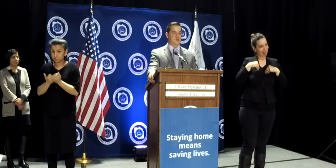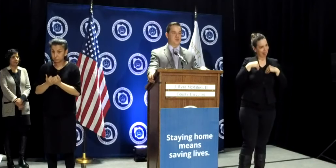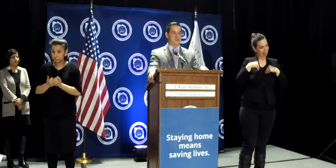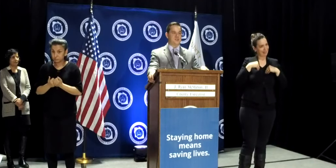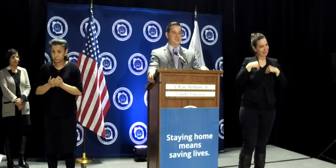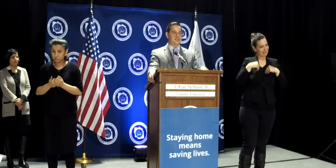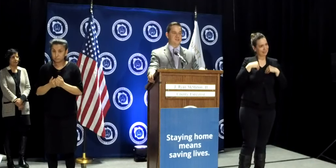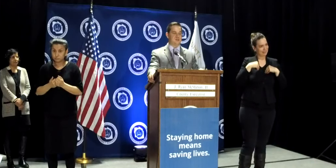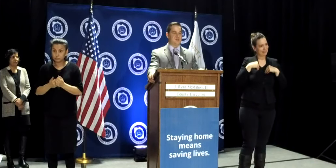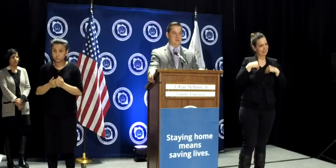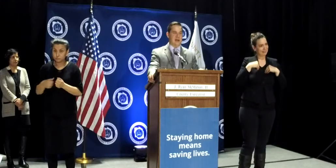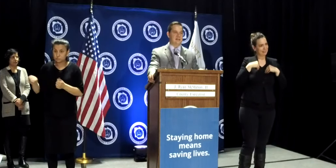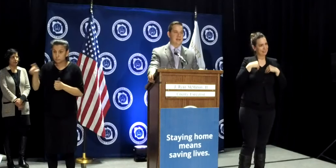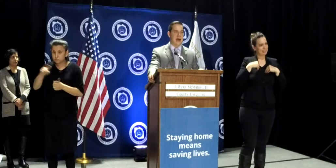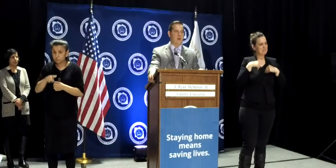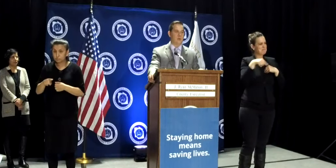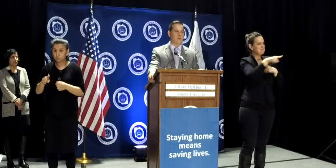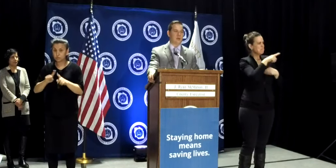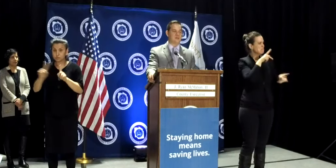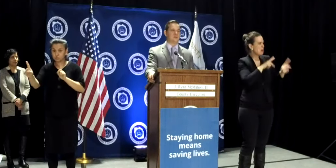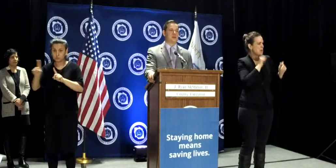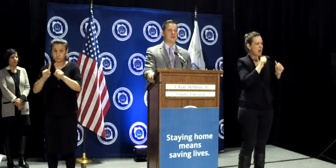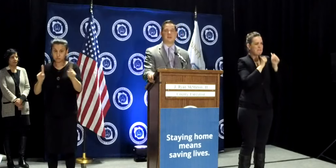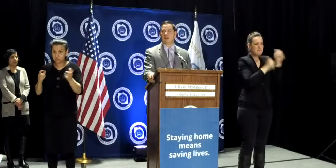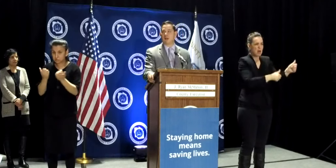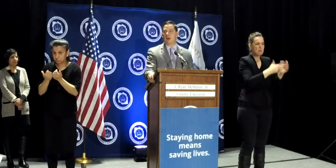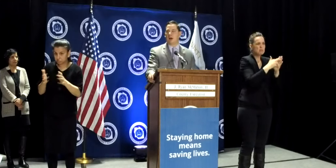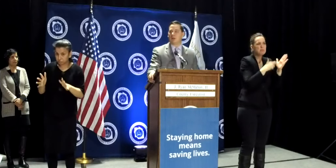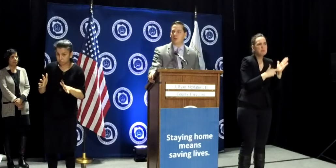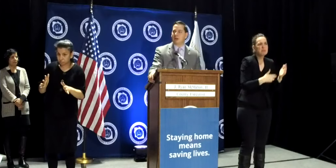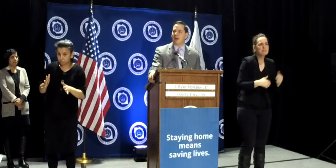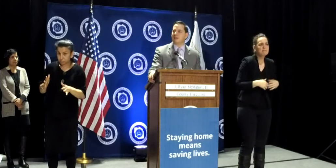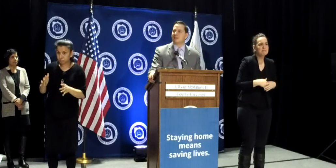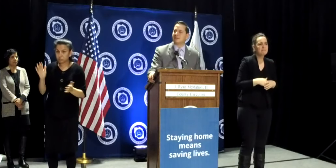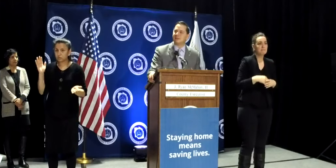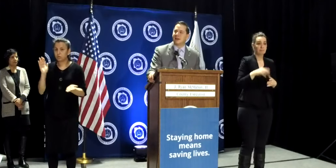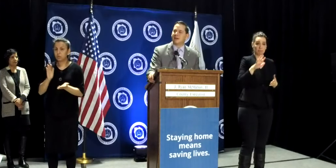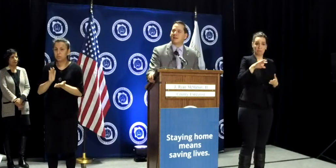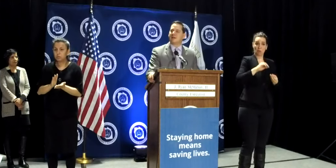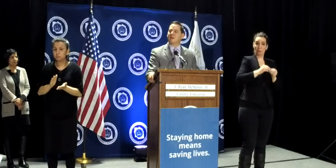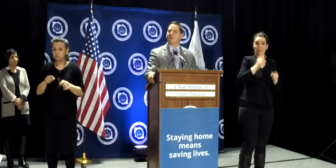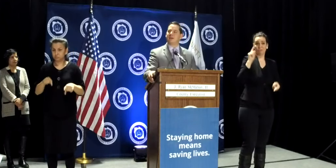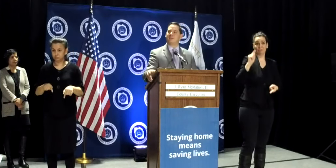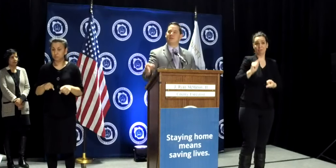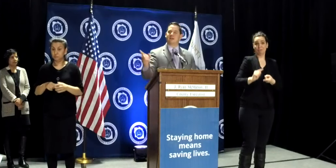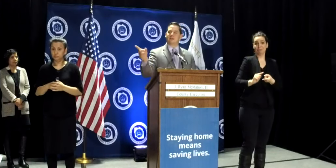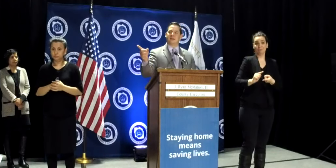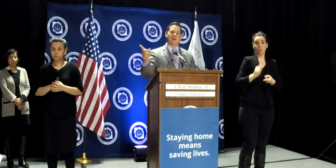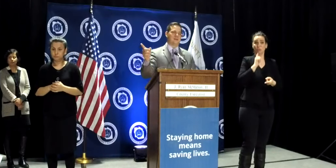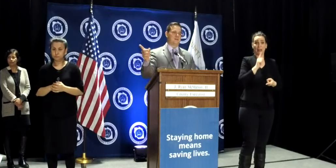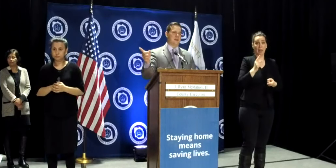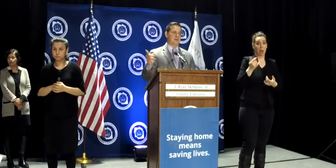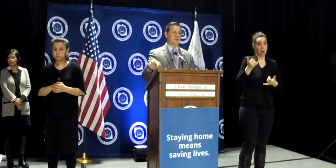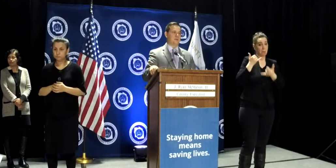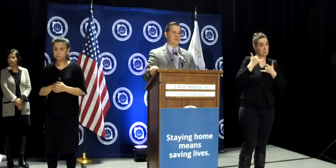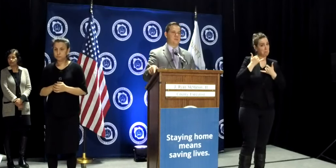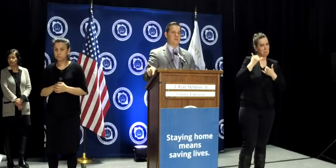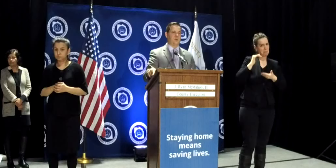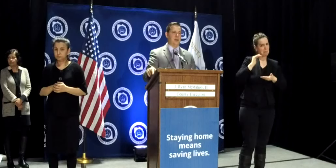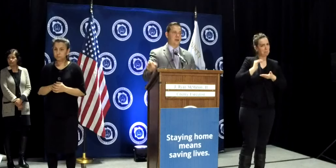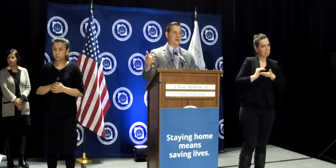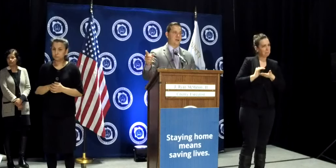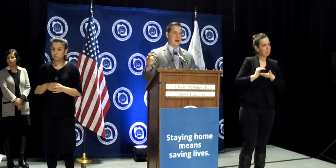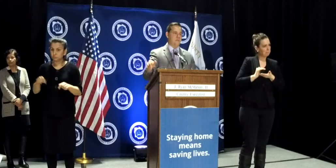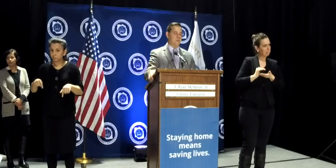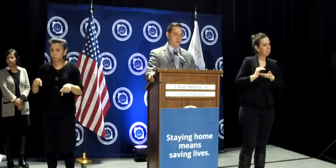practicing good social distancing has gone down over the last few days. Unicast, that I don't know if that's today's, if they came up with today's